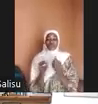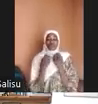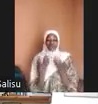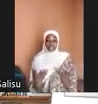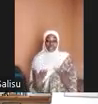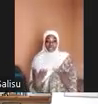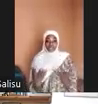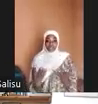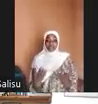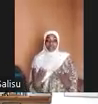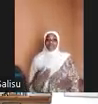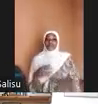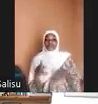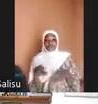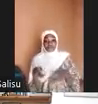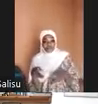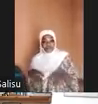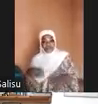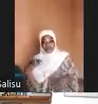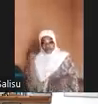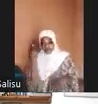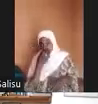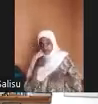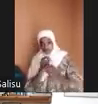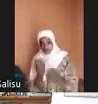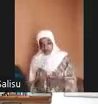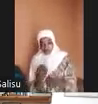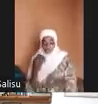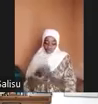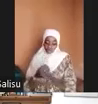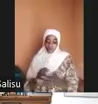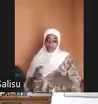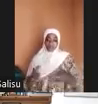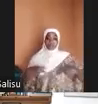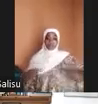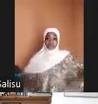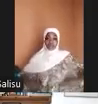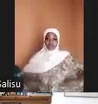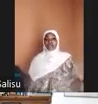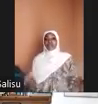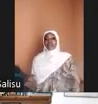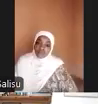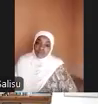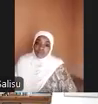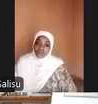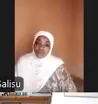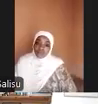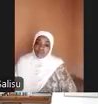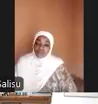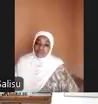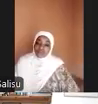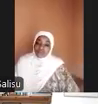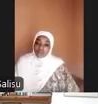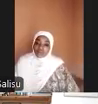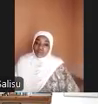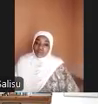to face social, economic, and physical barriers that threaten to silence their potential. Play in the